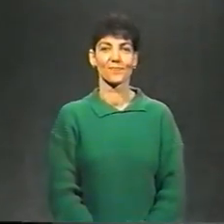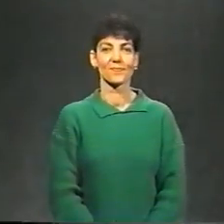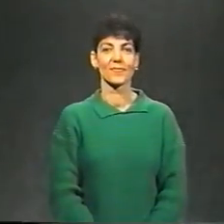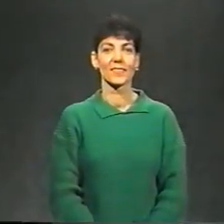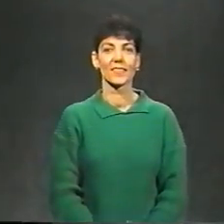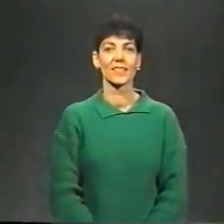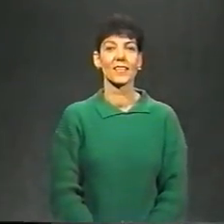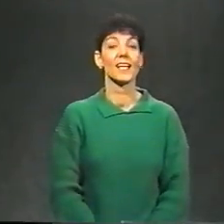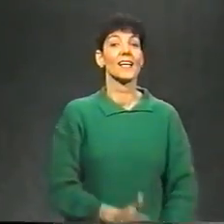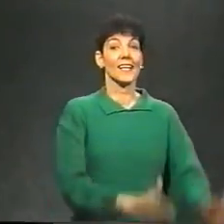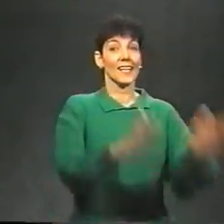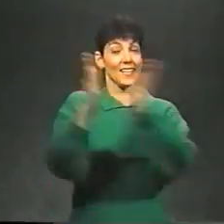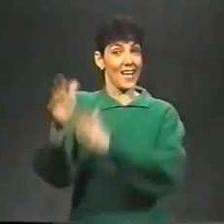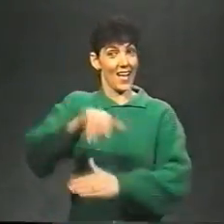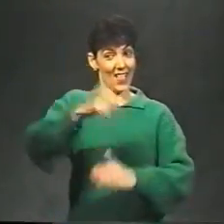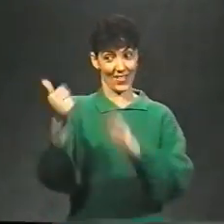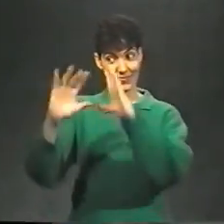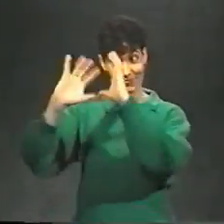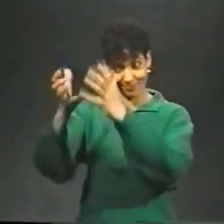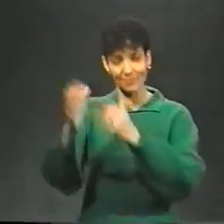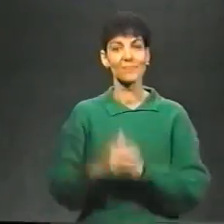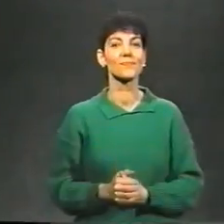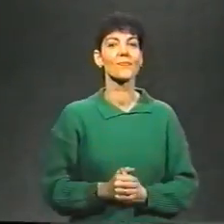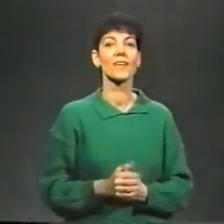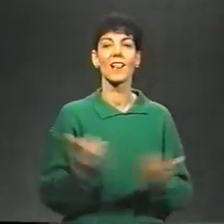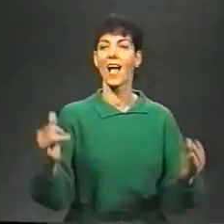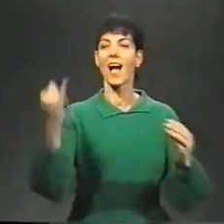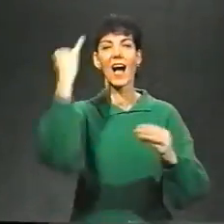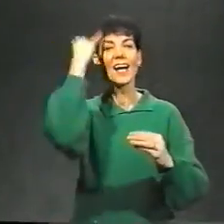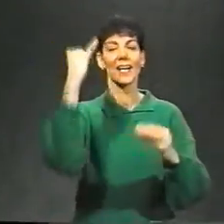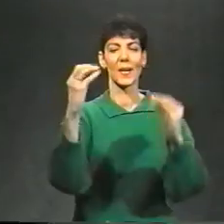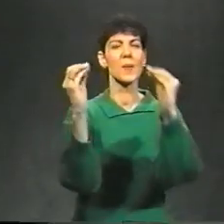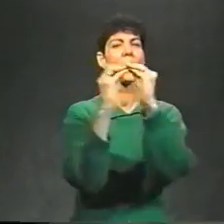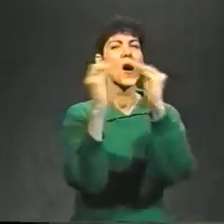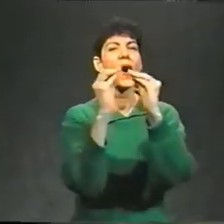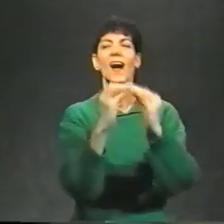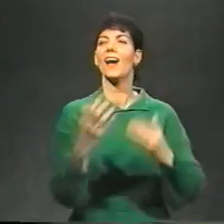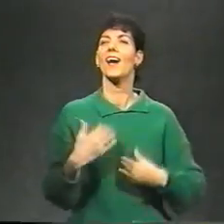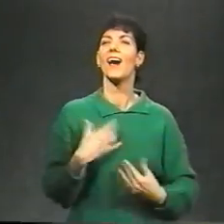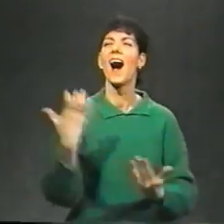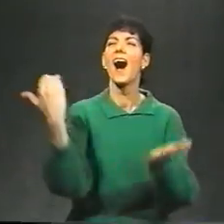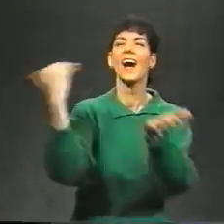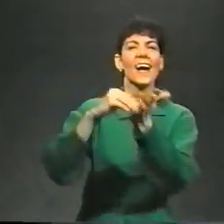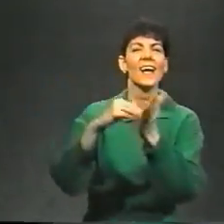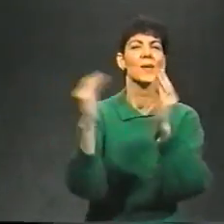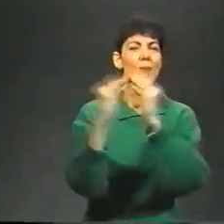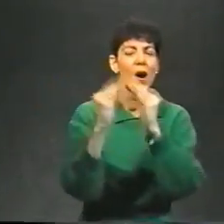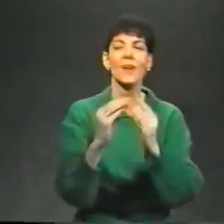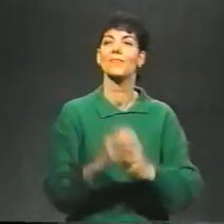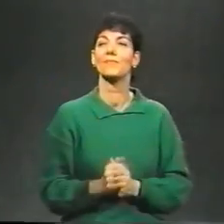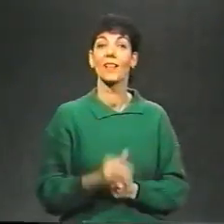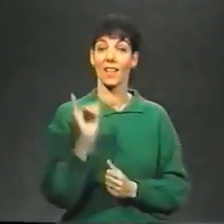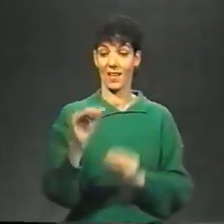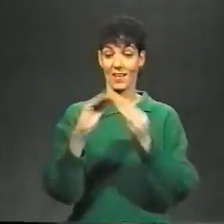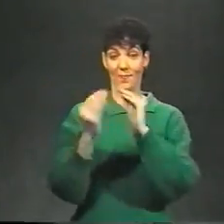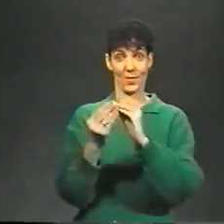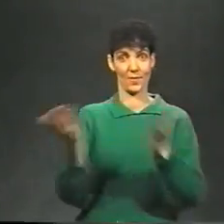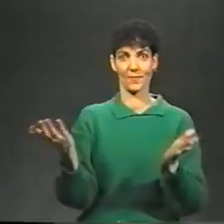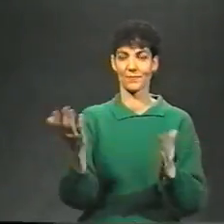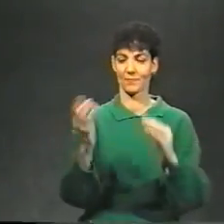The numbers 1, 2, and 3 can also be combined with the sign meaning more to express the idea